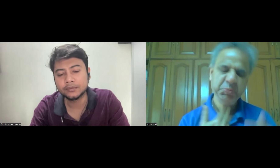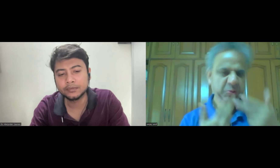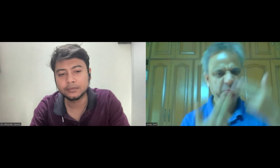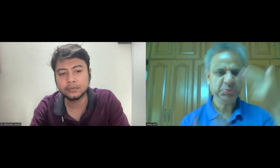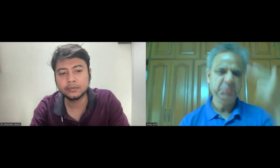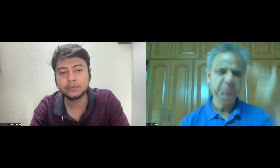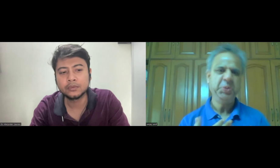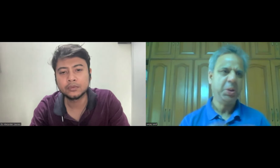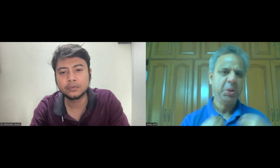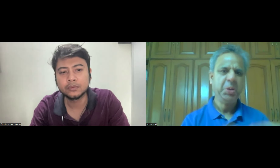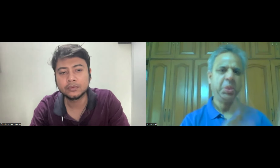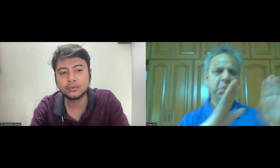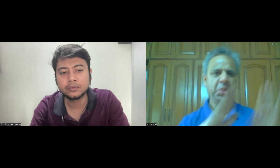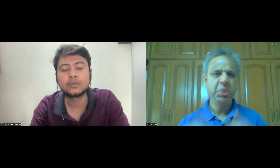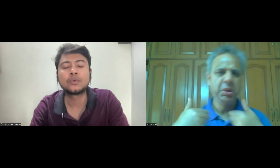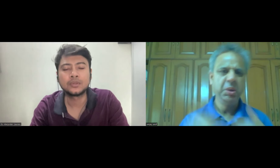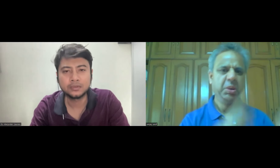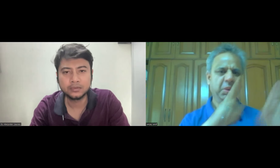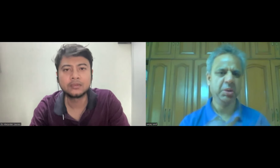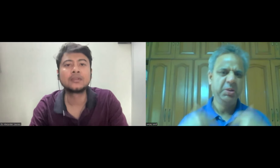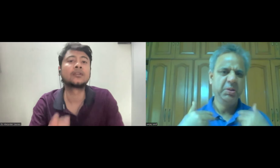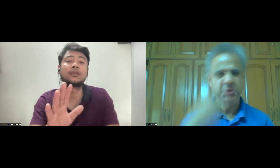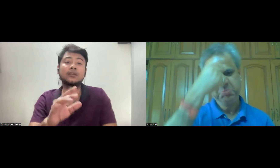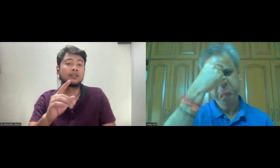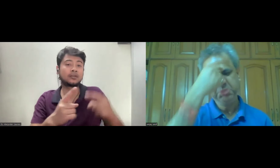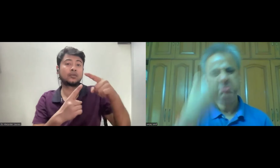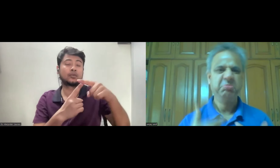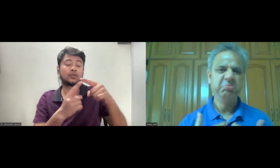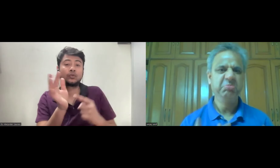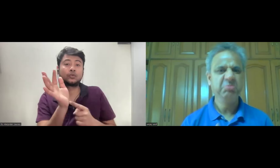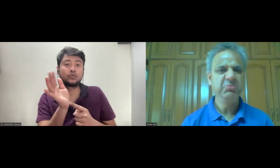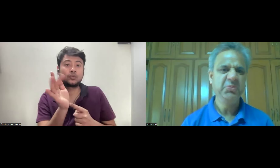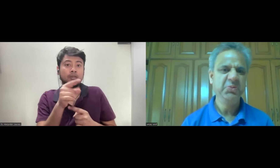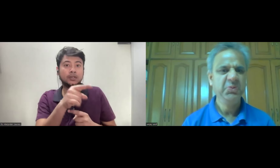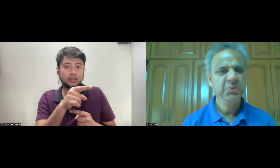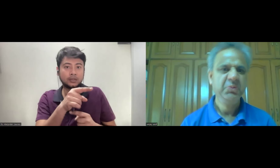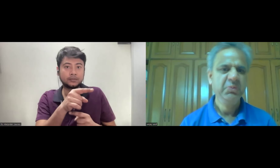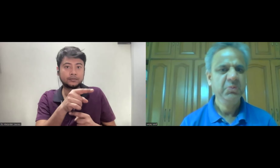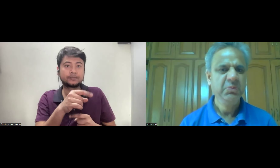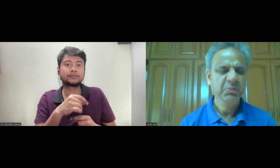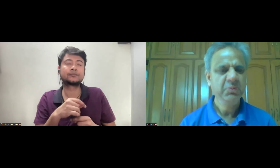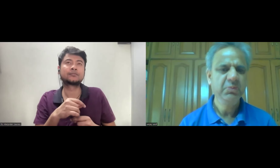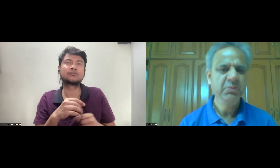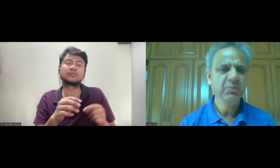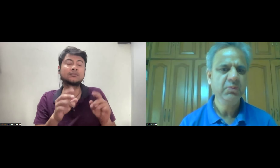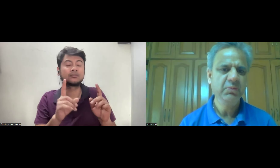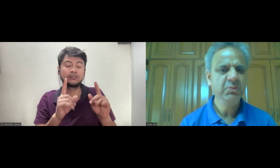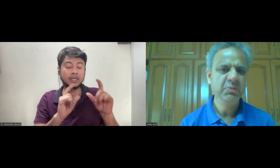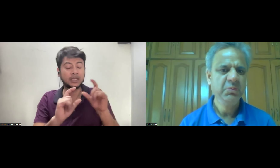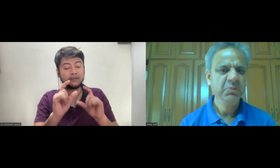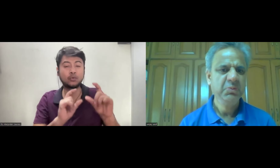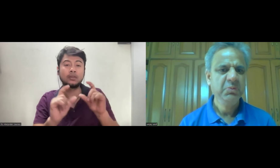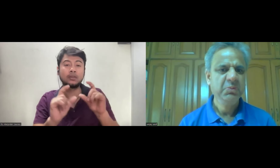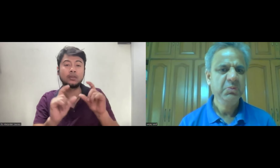2-3 times. So you have to maintain a lot of cleanliness around Tulsi. You know, you can't put dirty clothes around her.